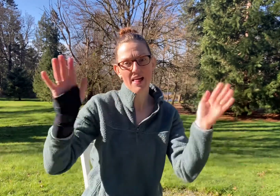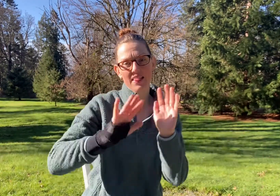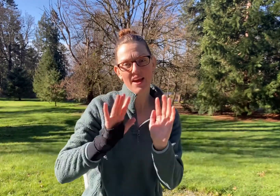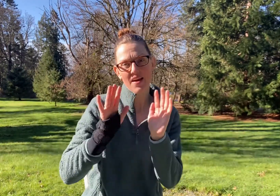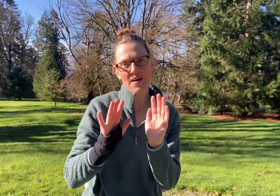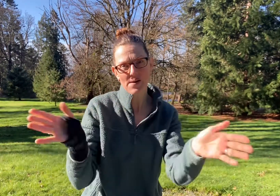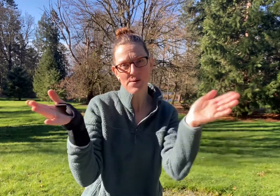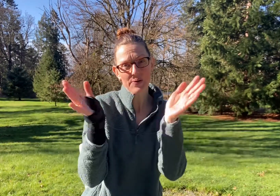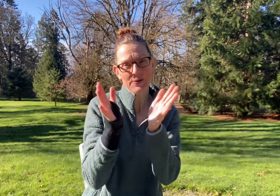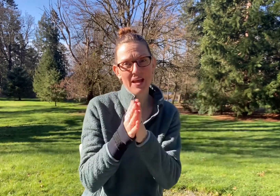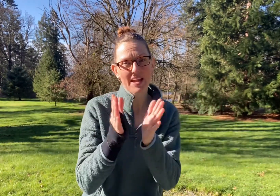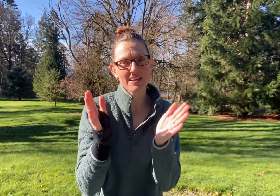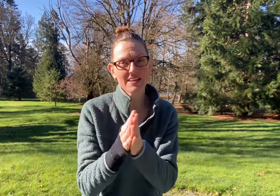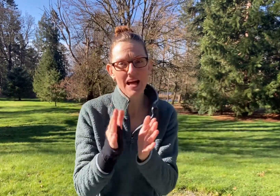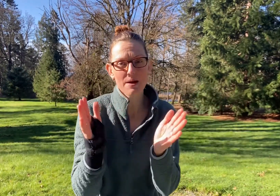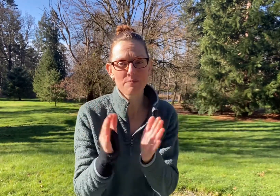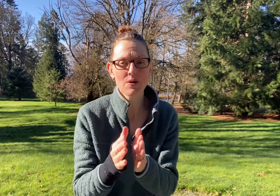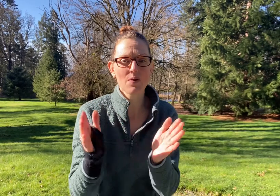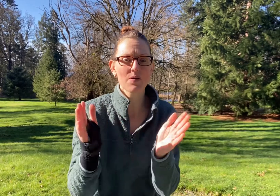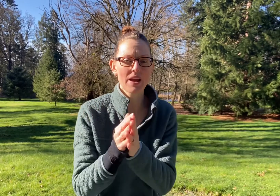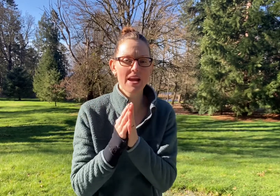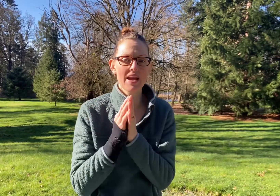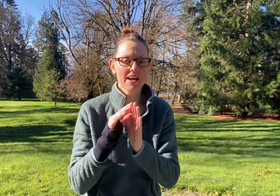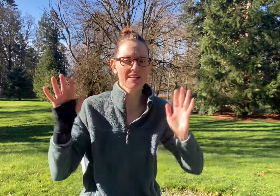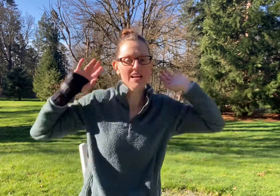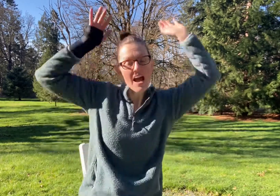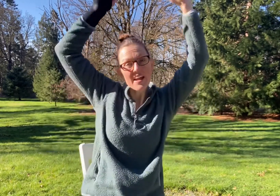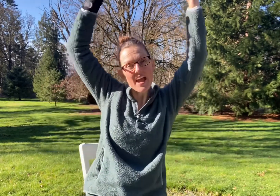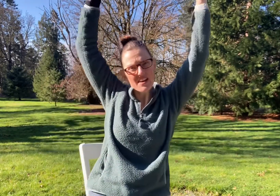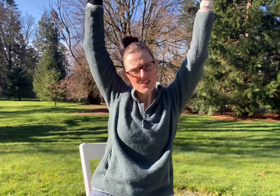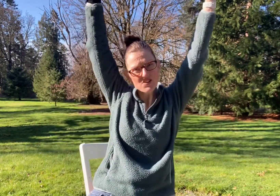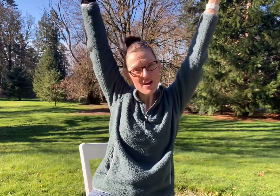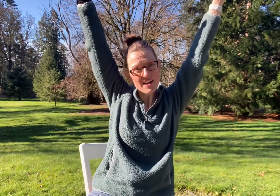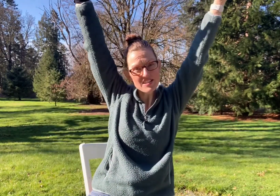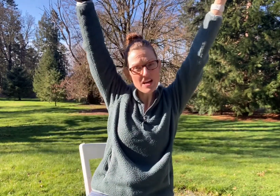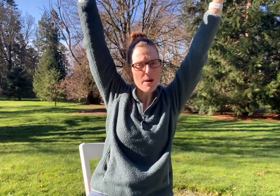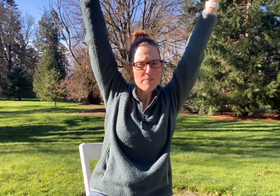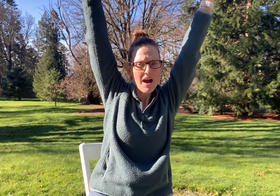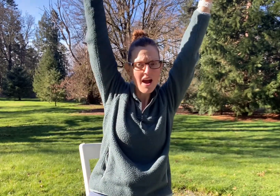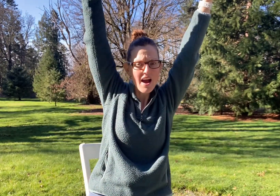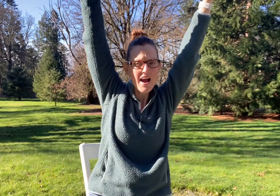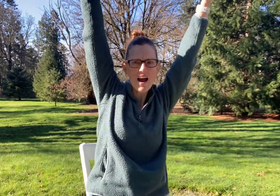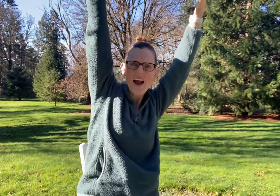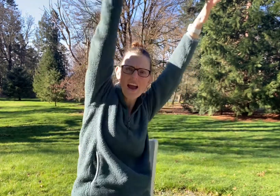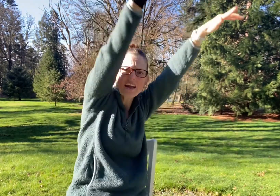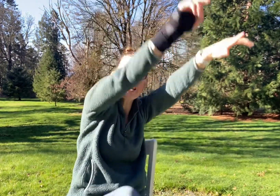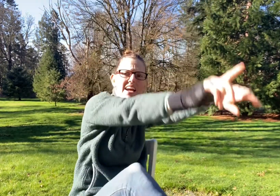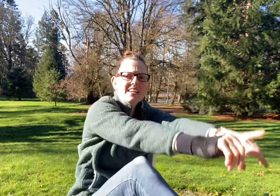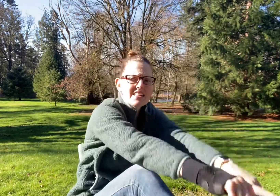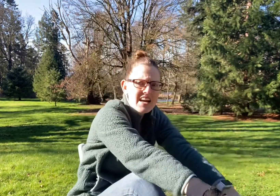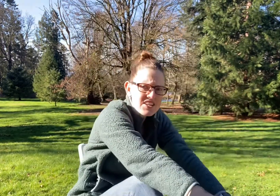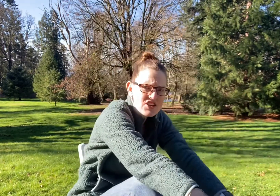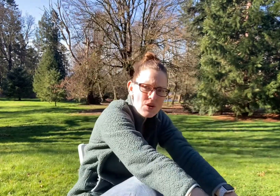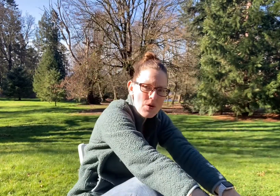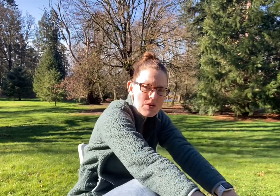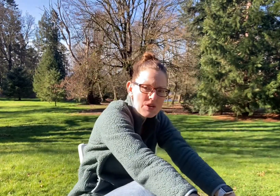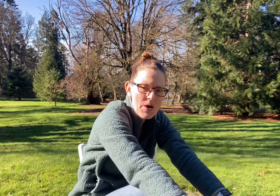hello. Can you clap your hands? Can you stretch up high? Can you touch your